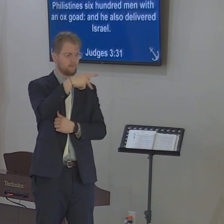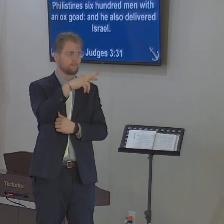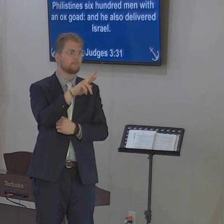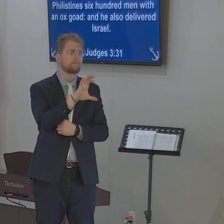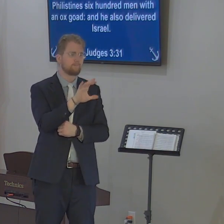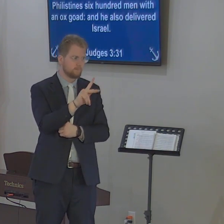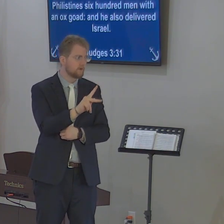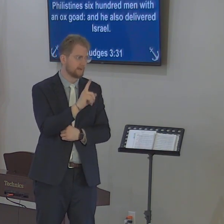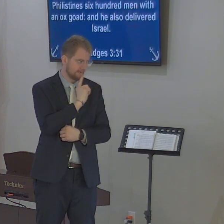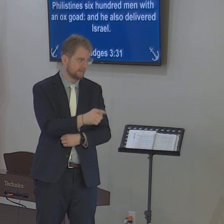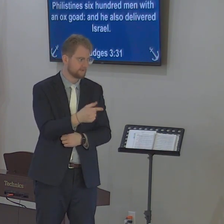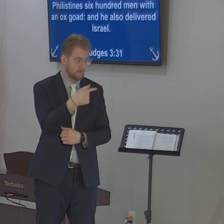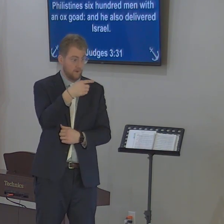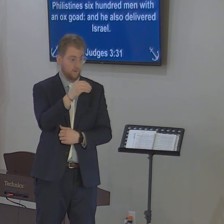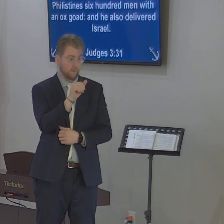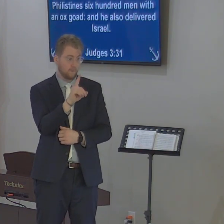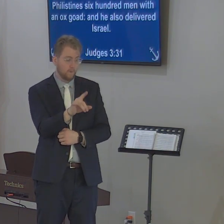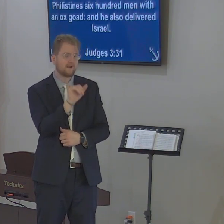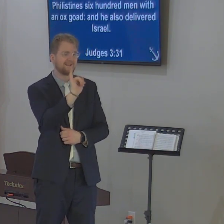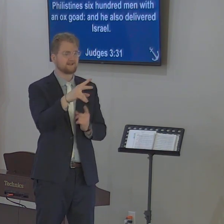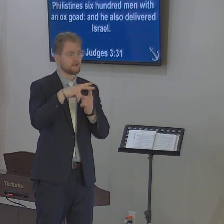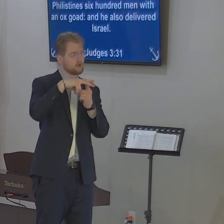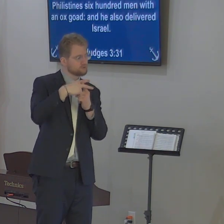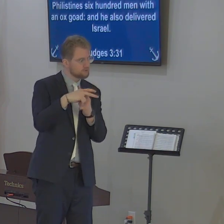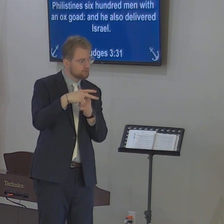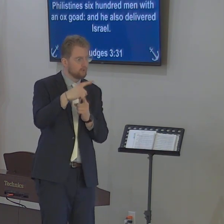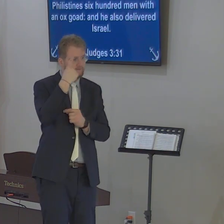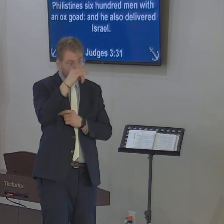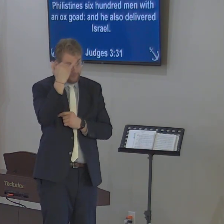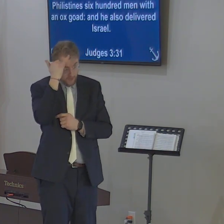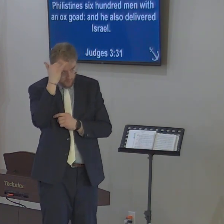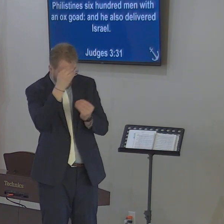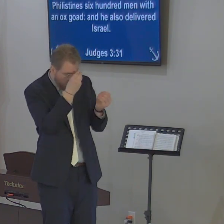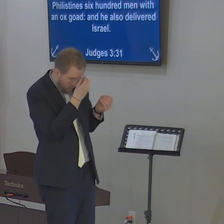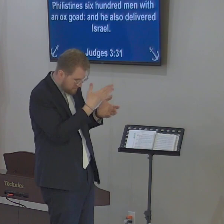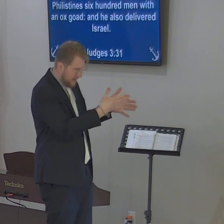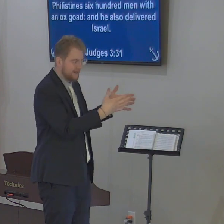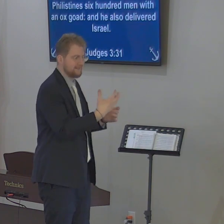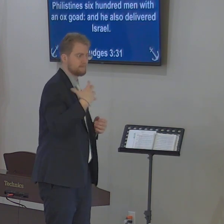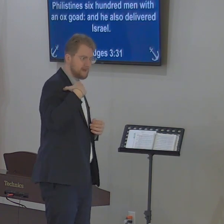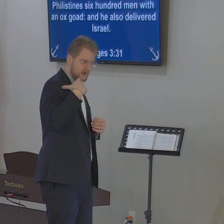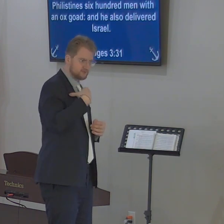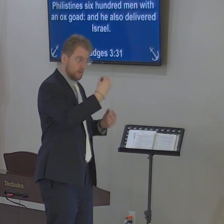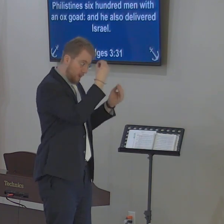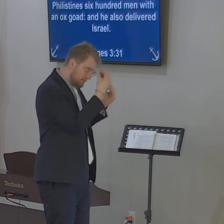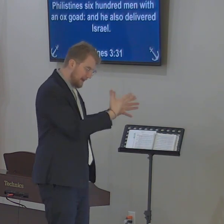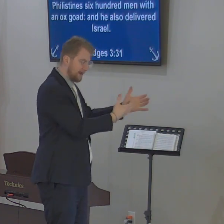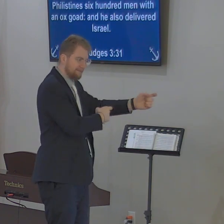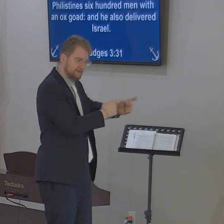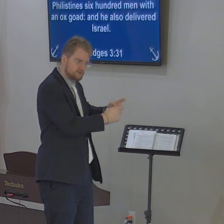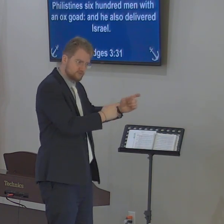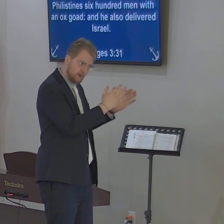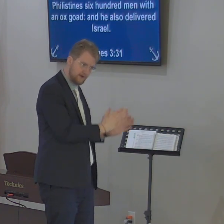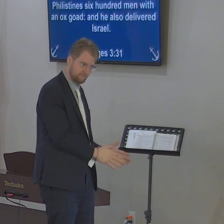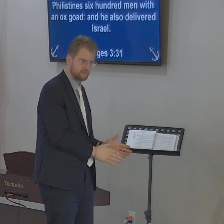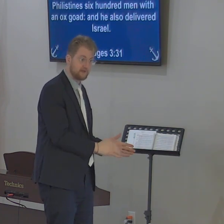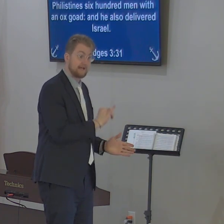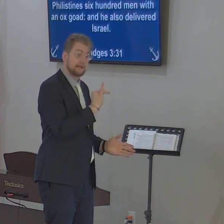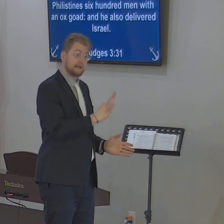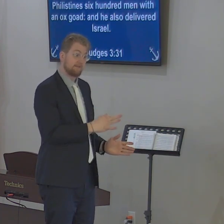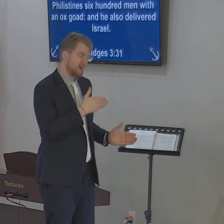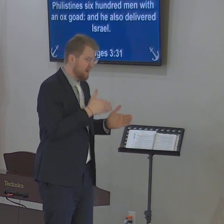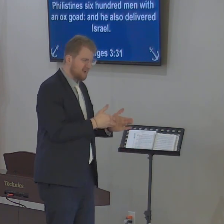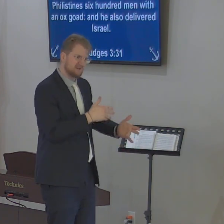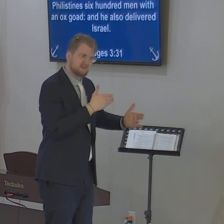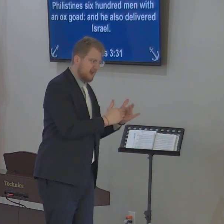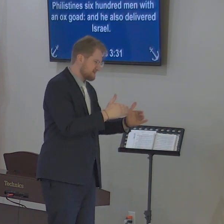if I could say it that way, for the ox to obey the driver or the master. And if they would kick against or resist it, then it would go deeper